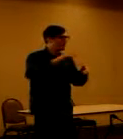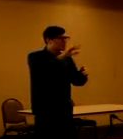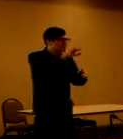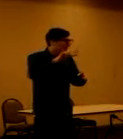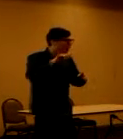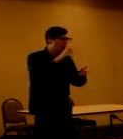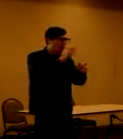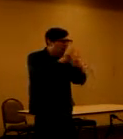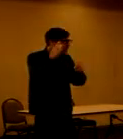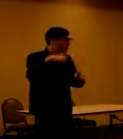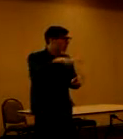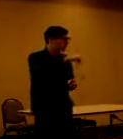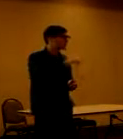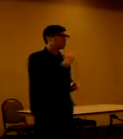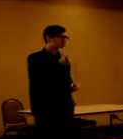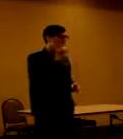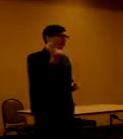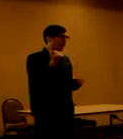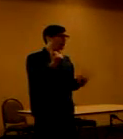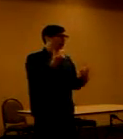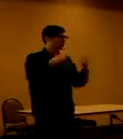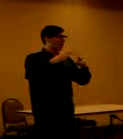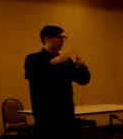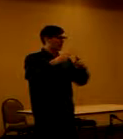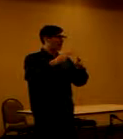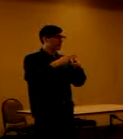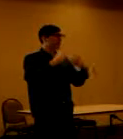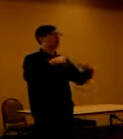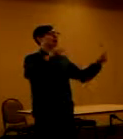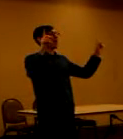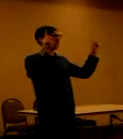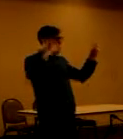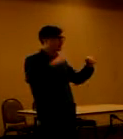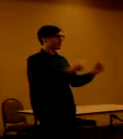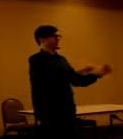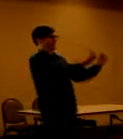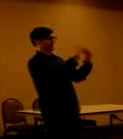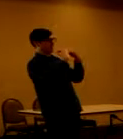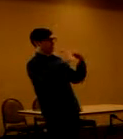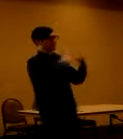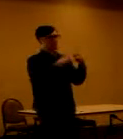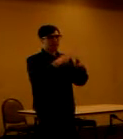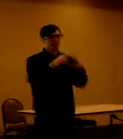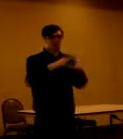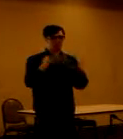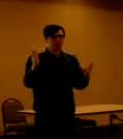my name and it's hard for them to spell. So finally, they gave me a sign name,